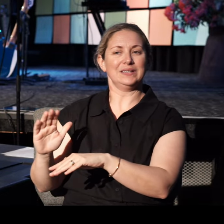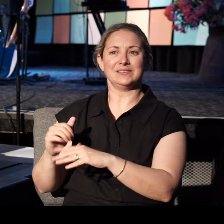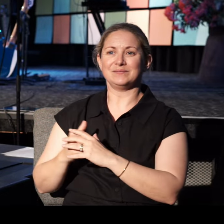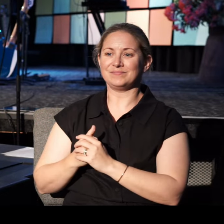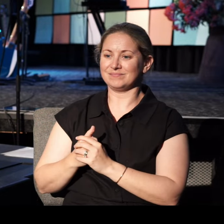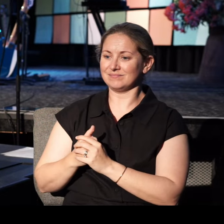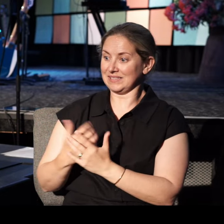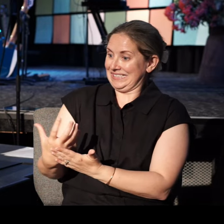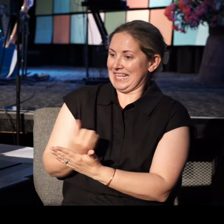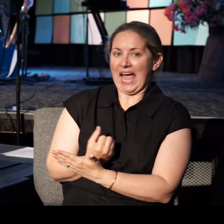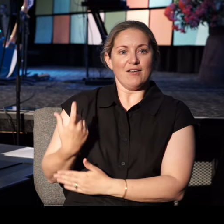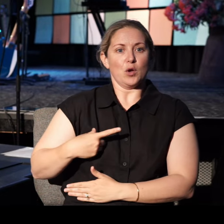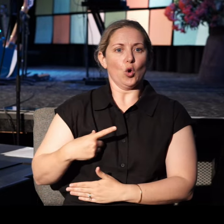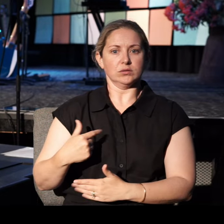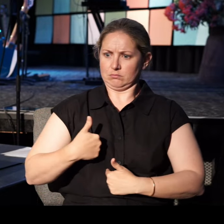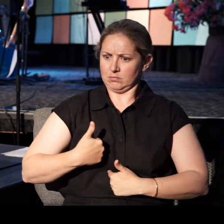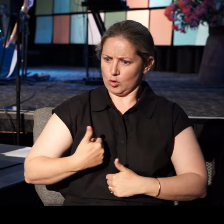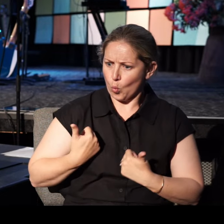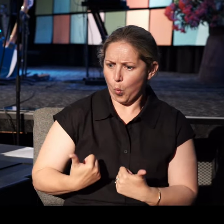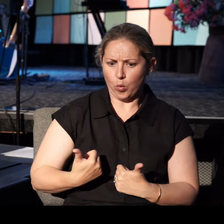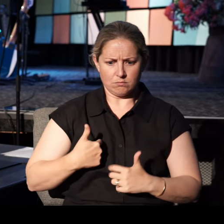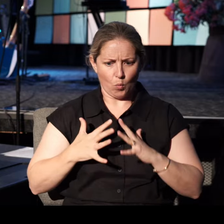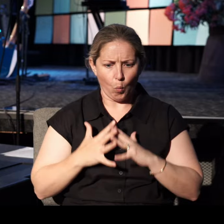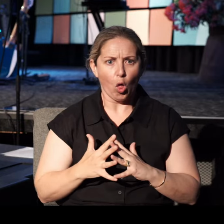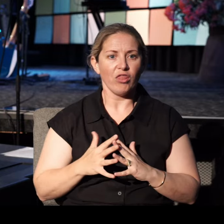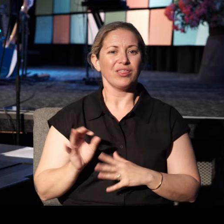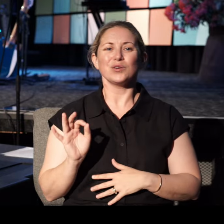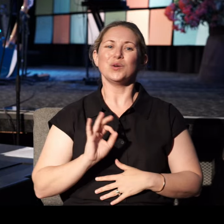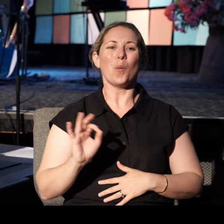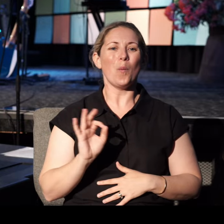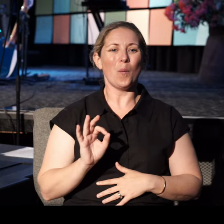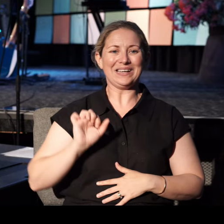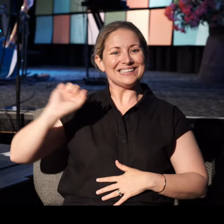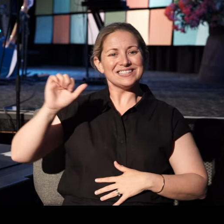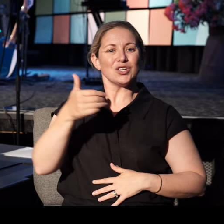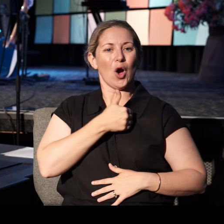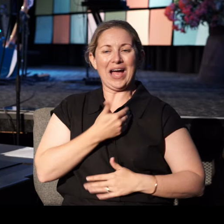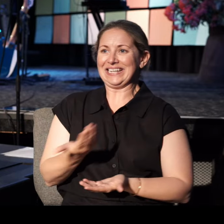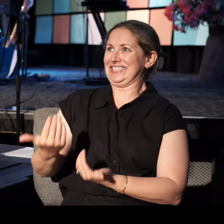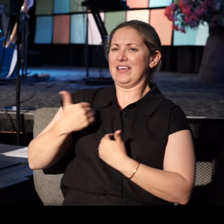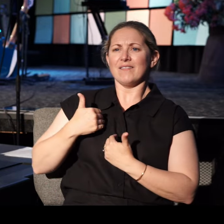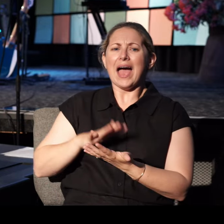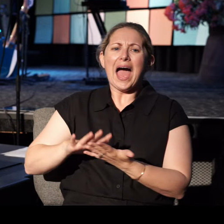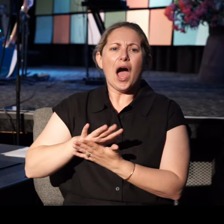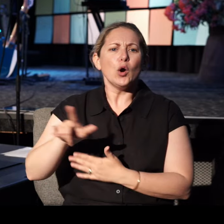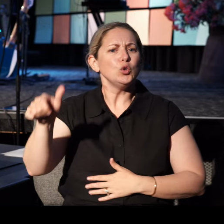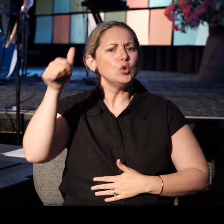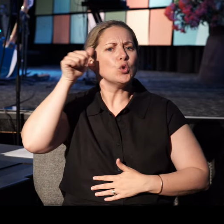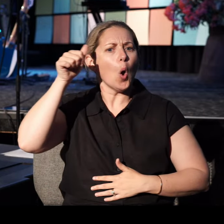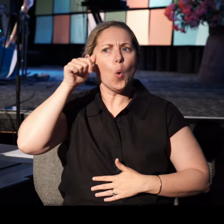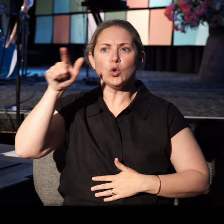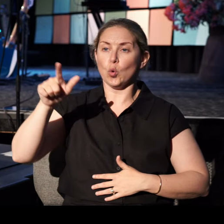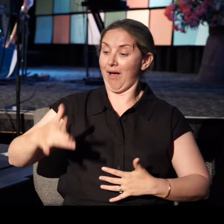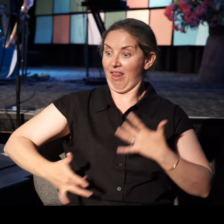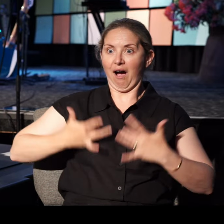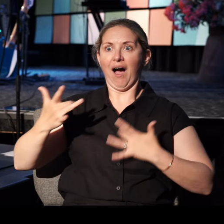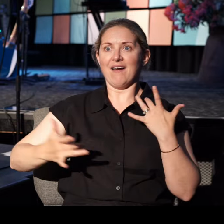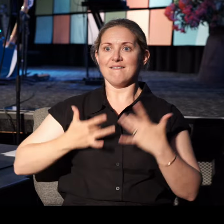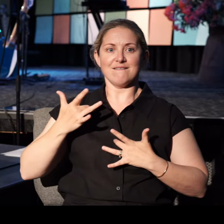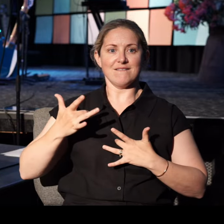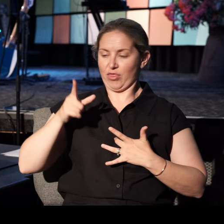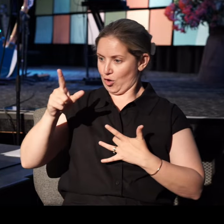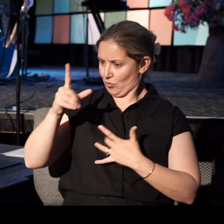saved not by our goodness and merit, but saved by His kindness. What is the first sign that you've been brought to life and become a child